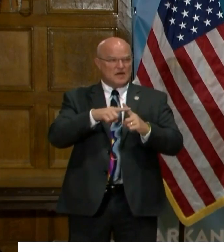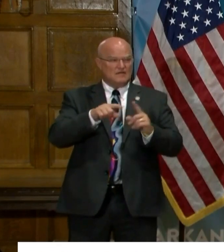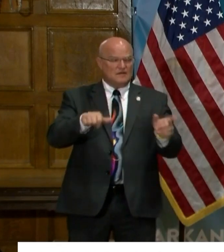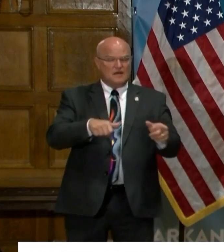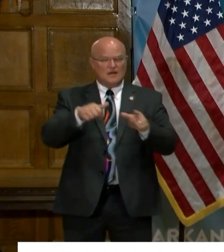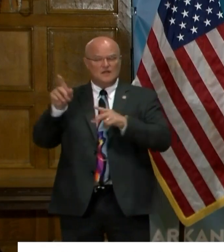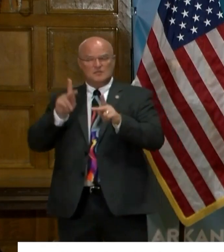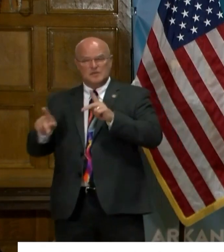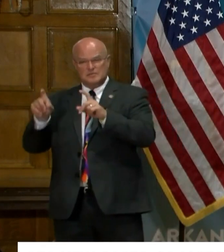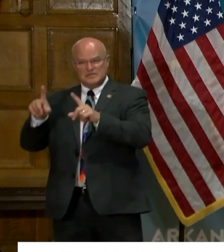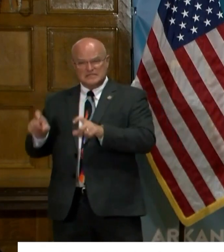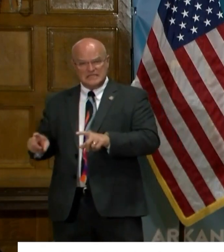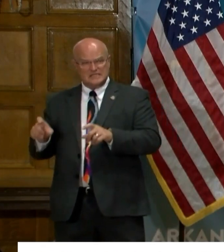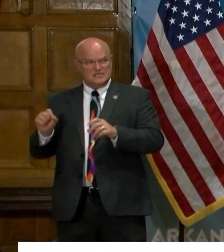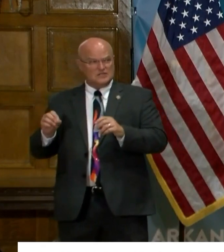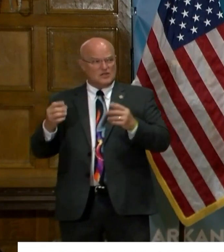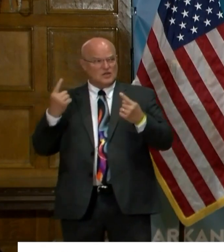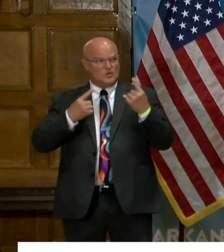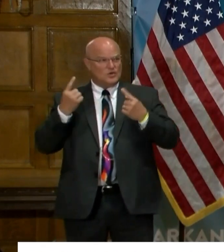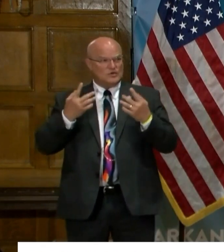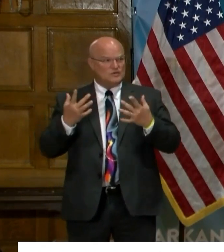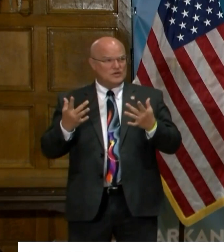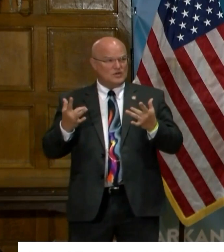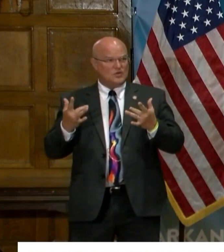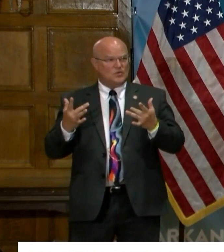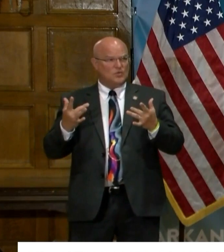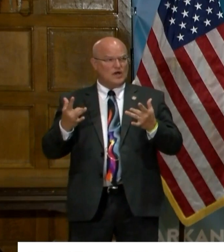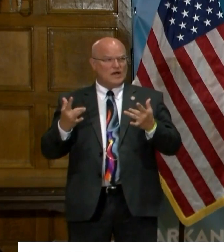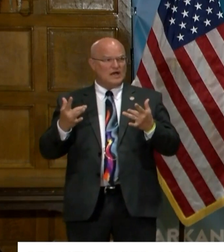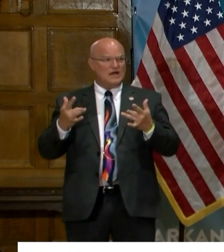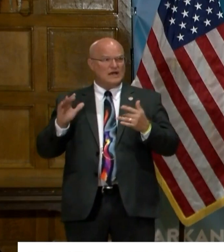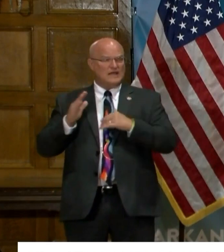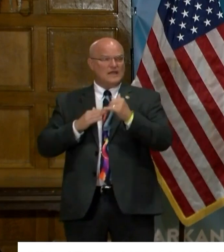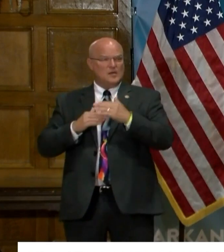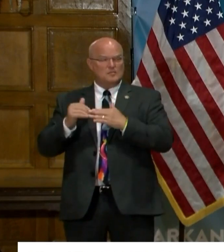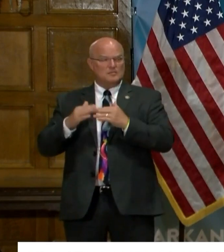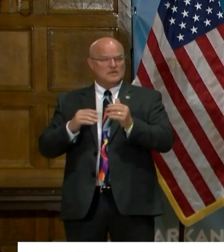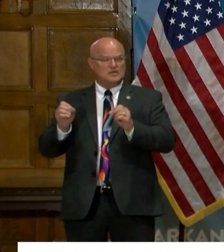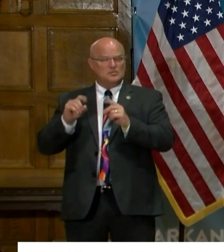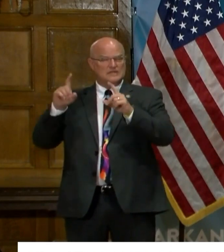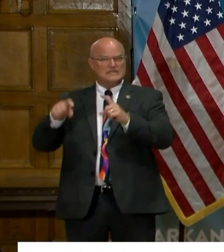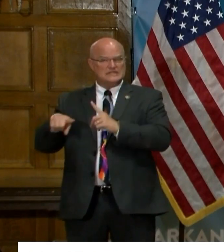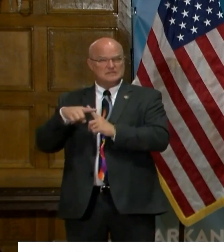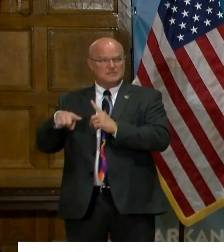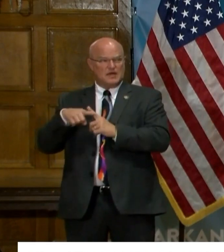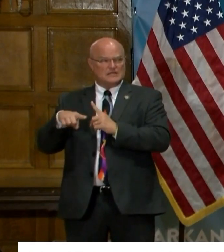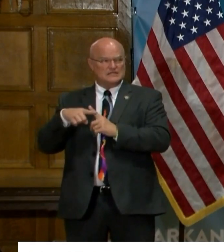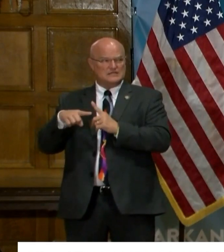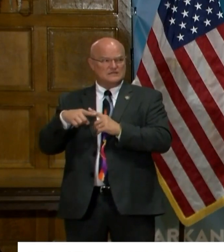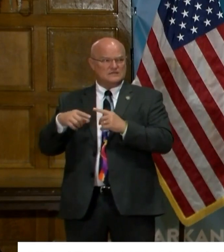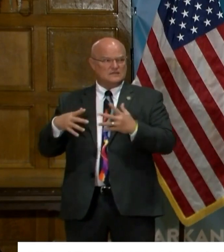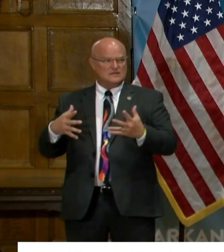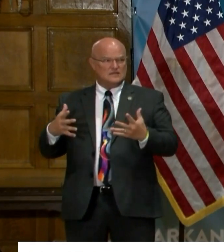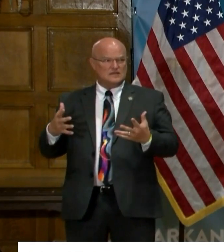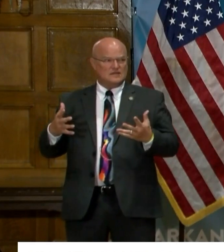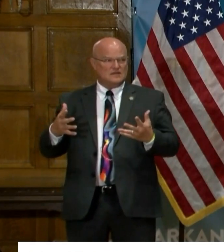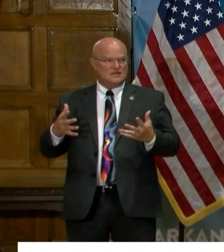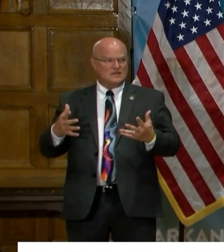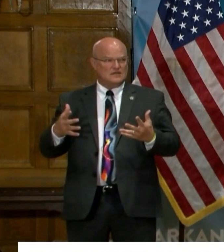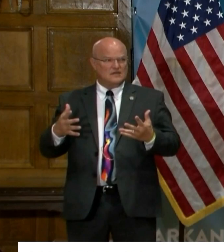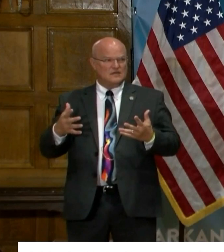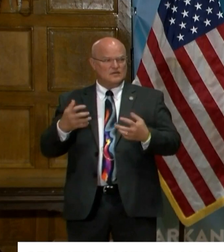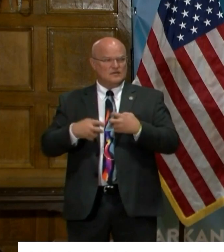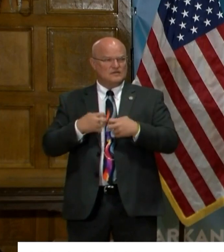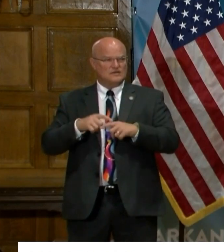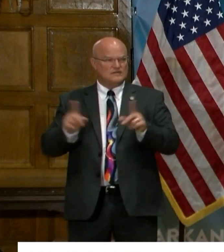other ones where some people have, and so they're wondering why, if in their building nobody has tested positive, they can't visit their relatives.